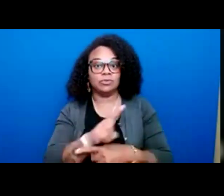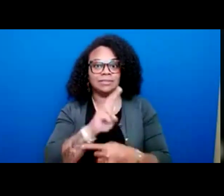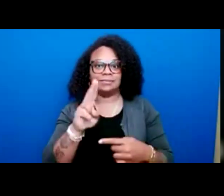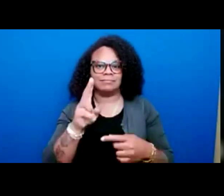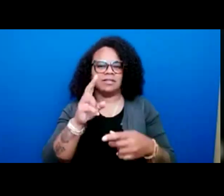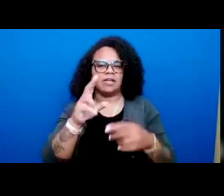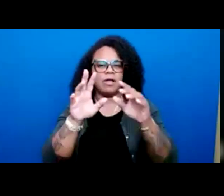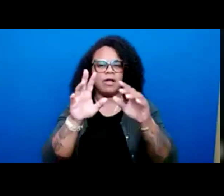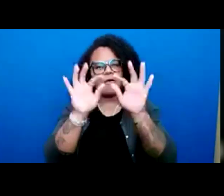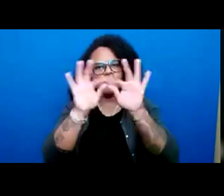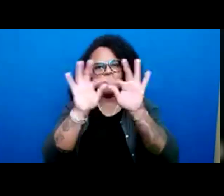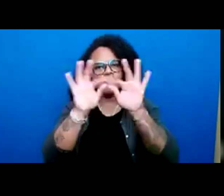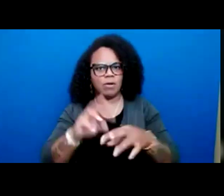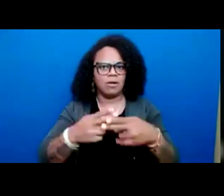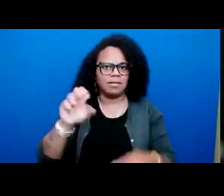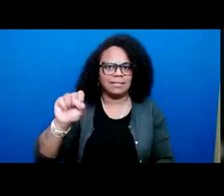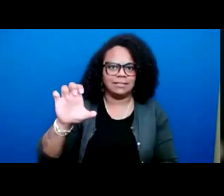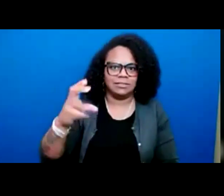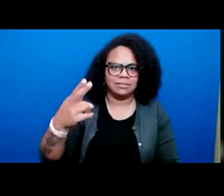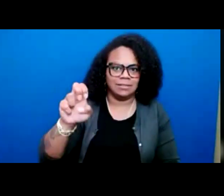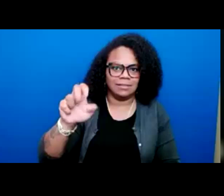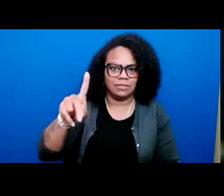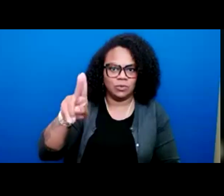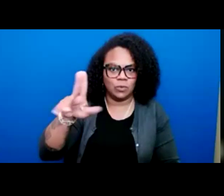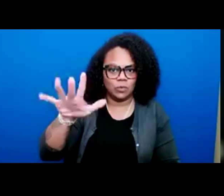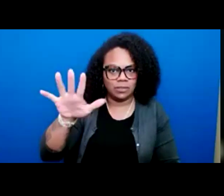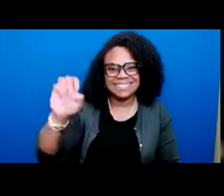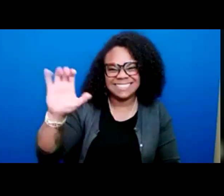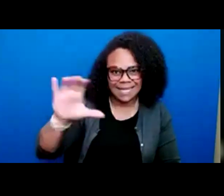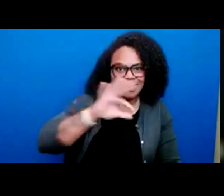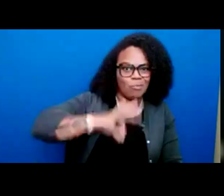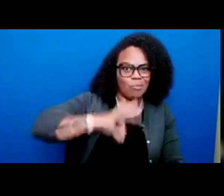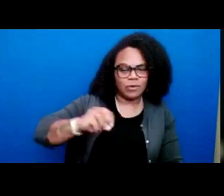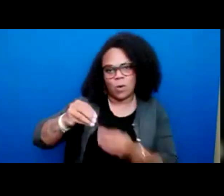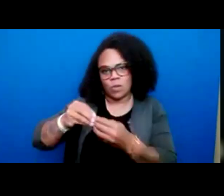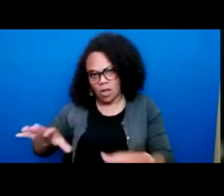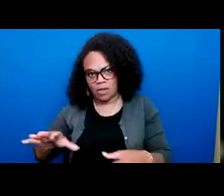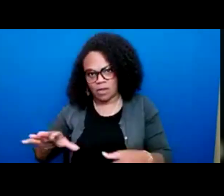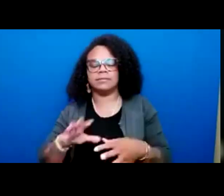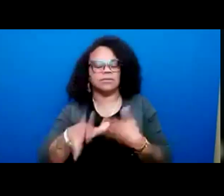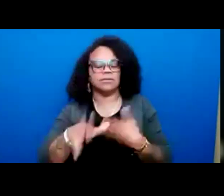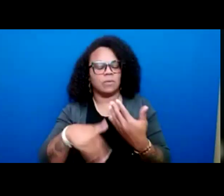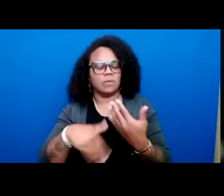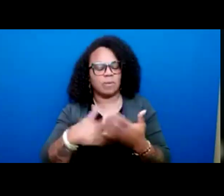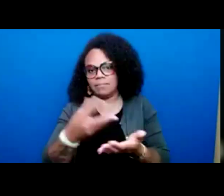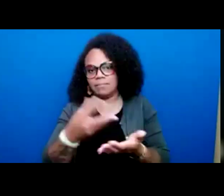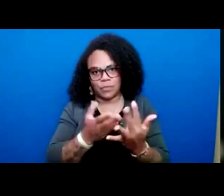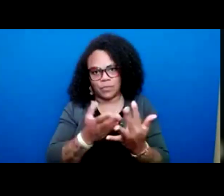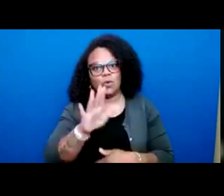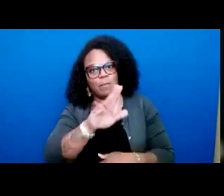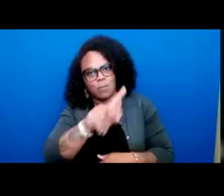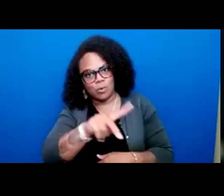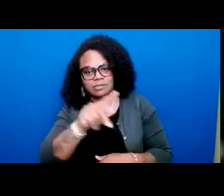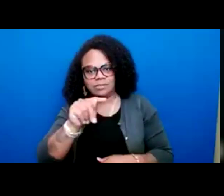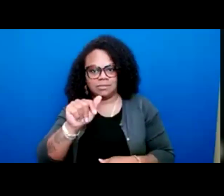C, profit or loss from business. So all the income flows directly through the personal tax return. The business itself is